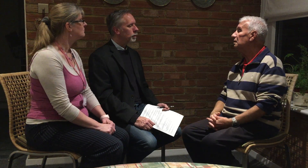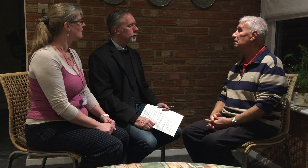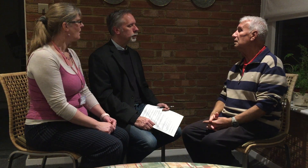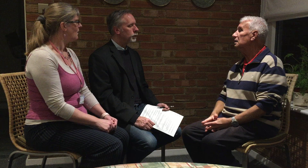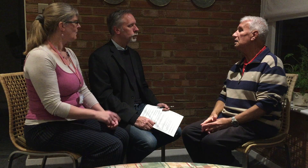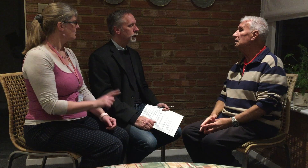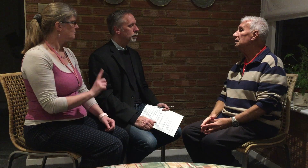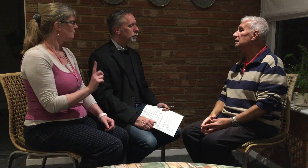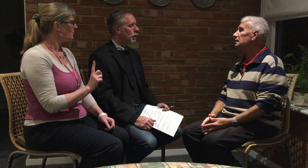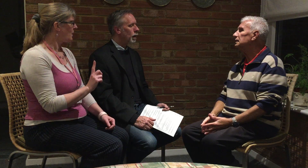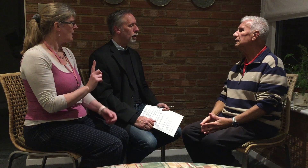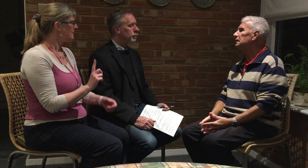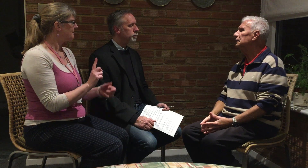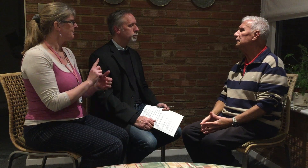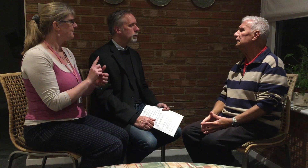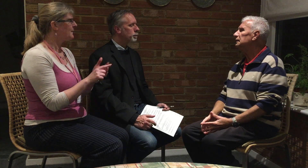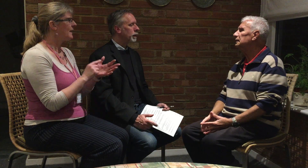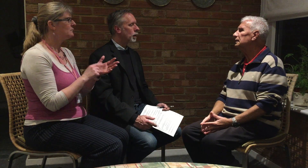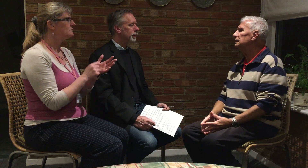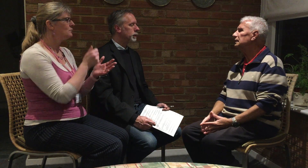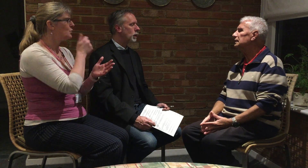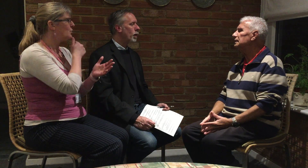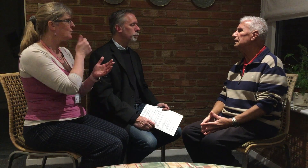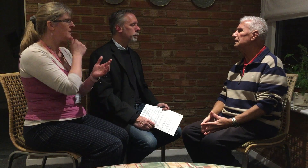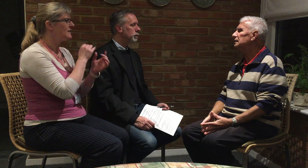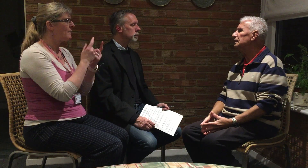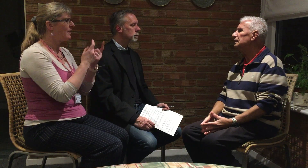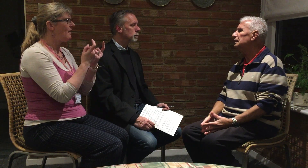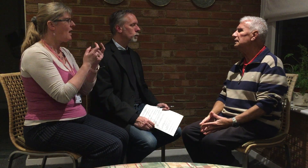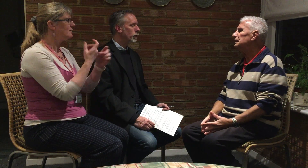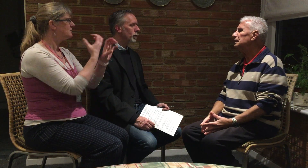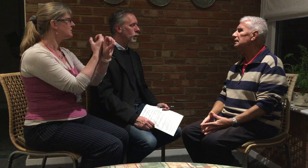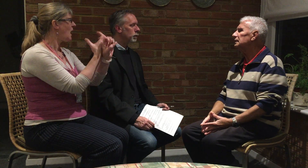about using something like Skype? Would that work?